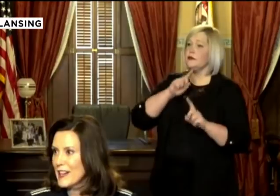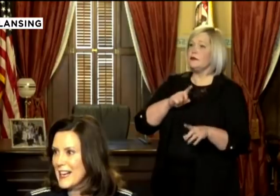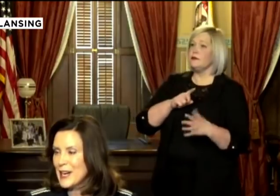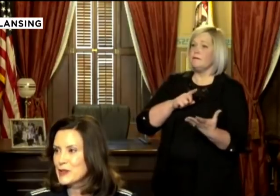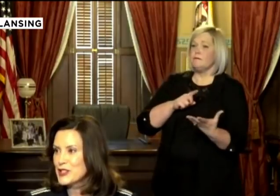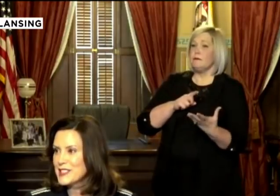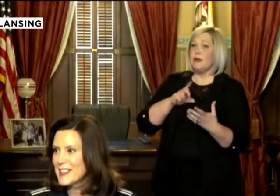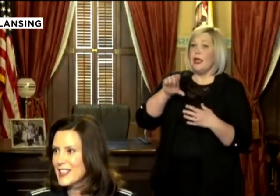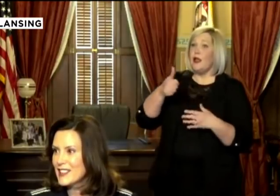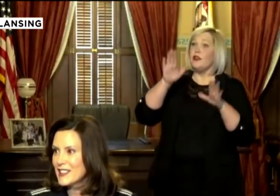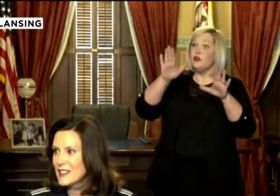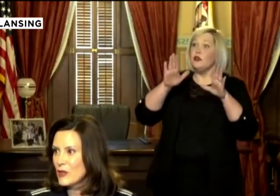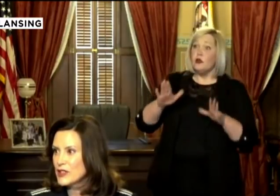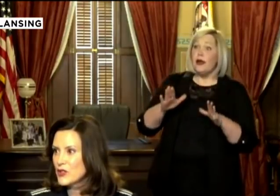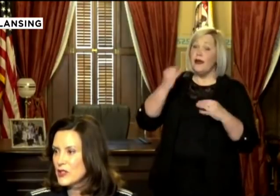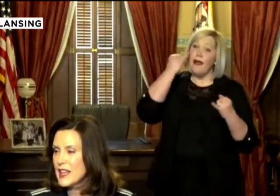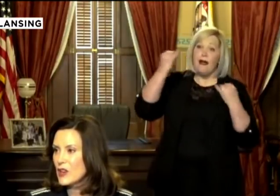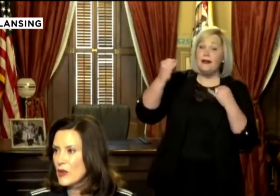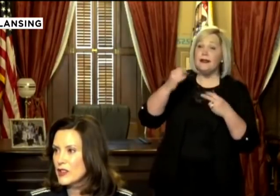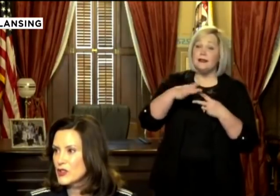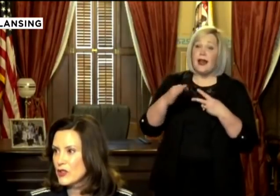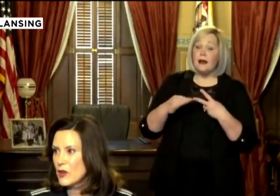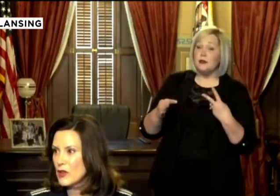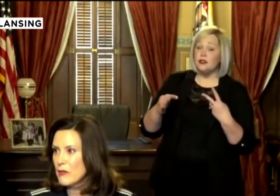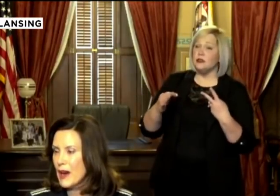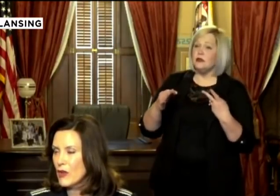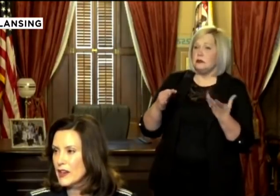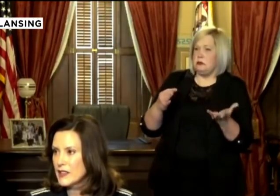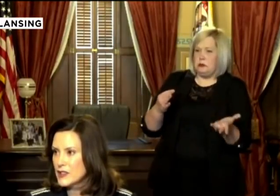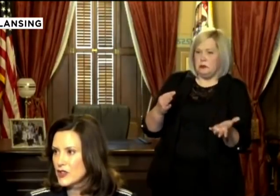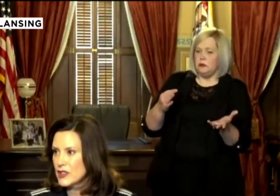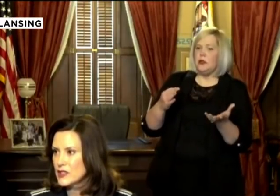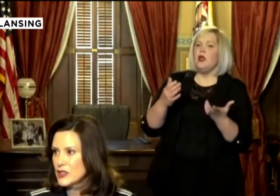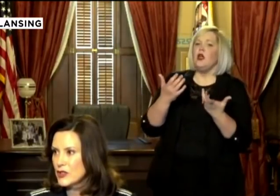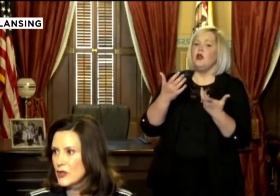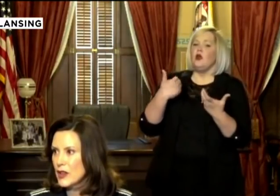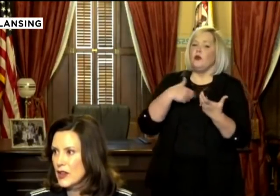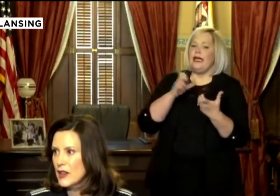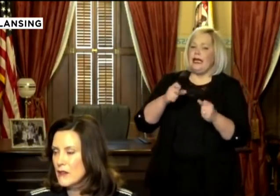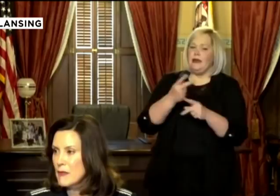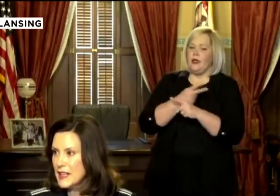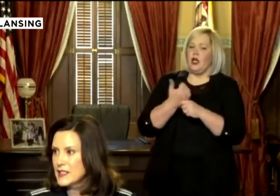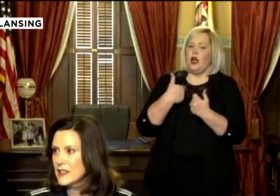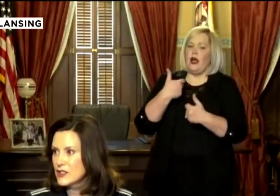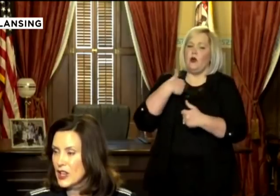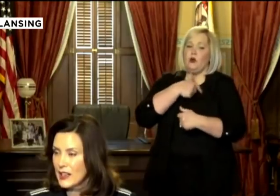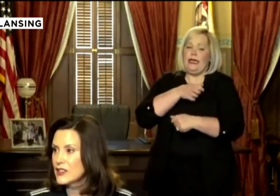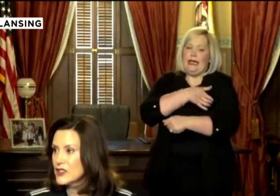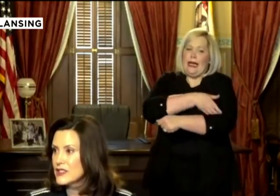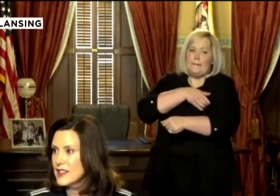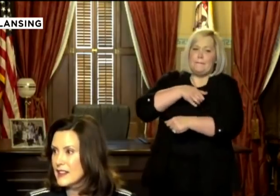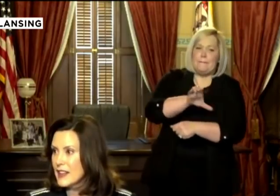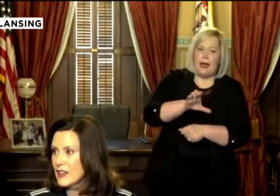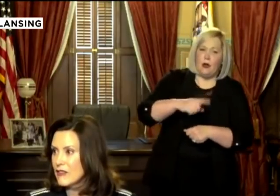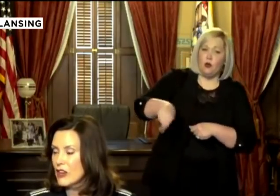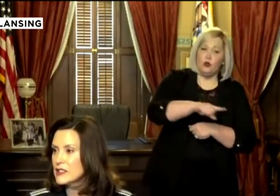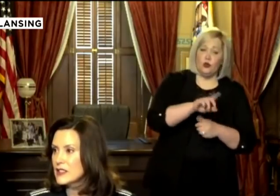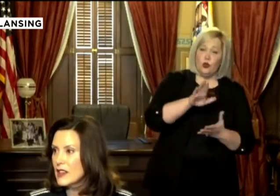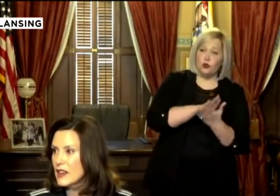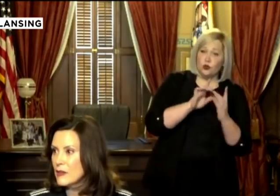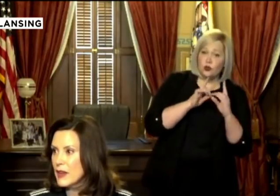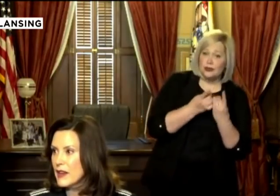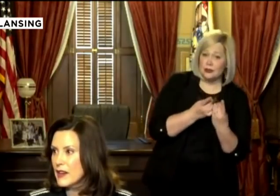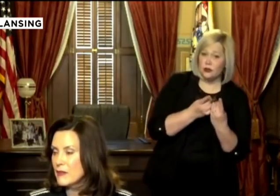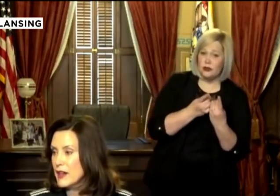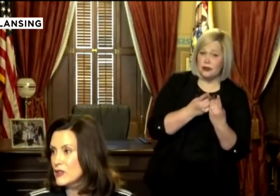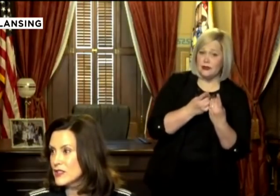lot of other great options. I think the question was, how do we ensure that we're empowering districts to meet the challenges that they